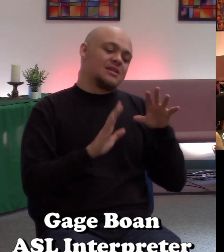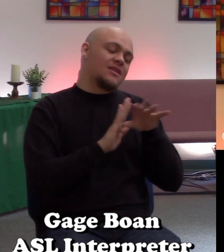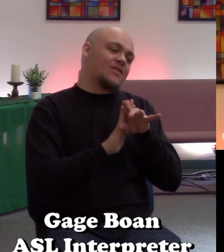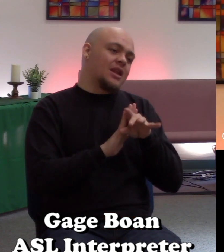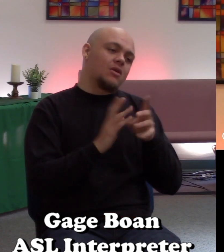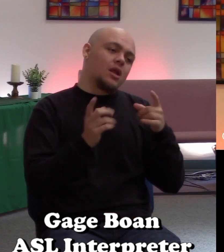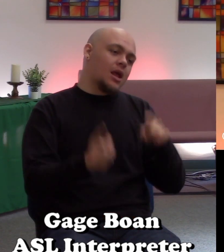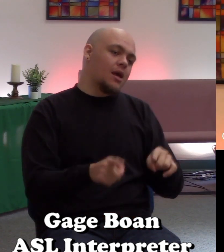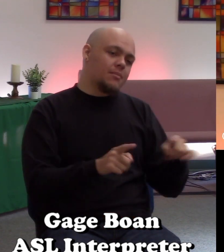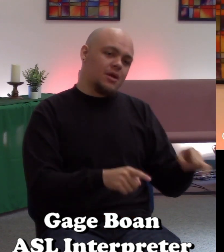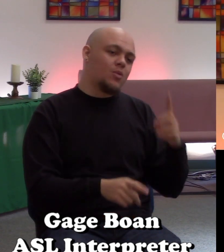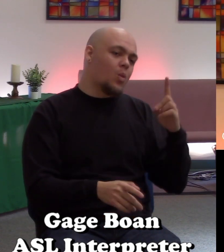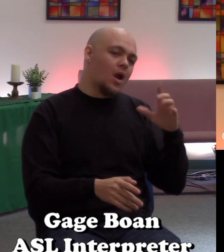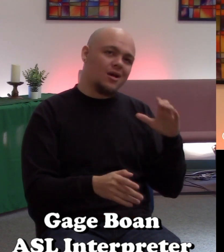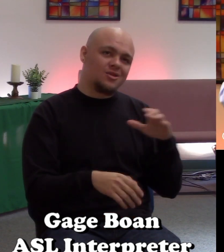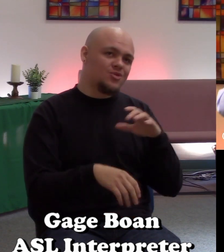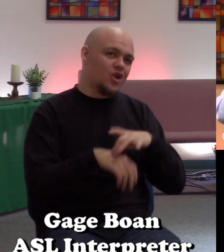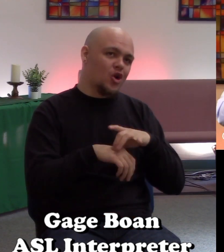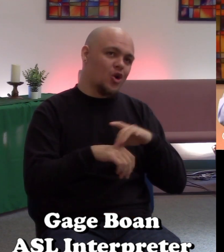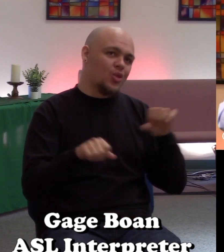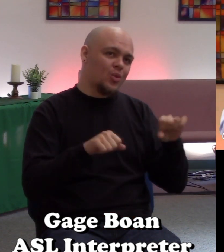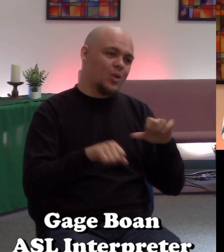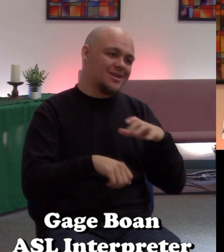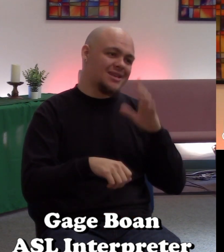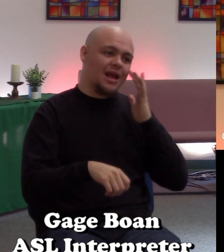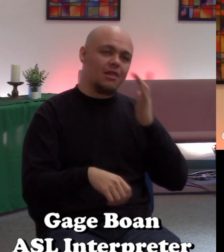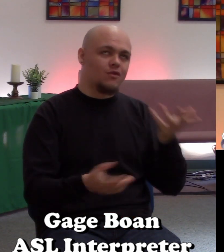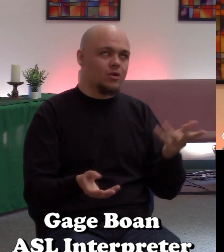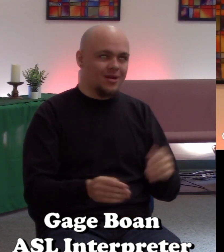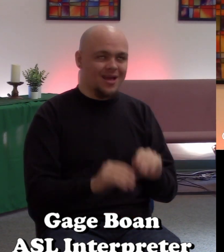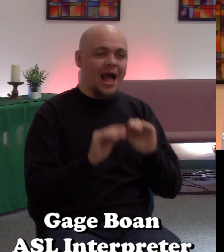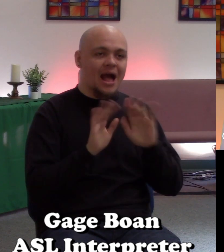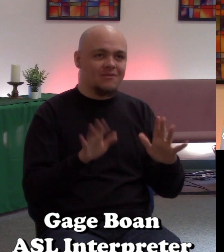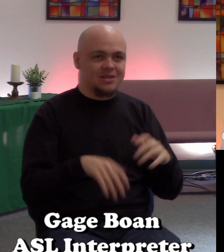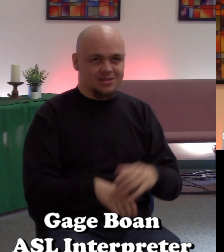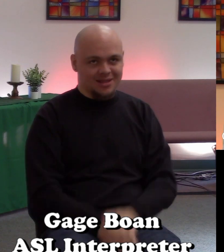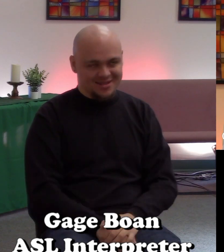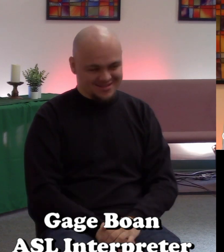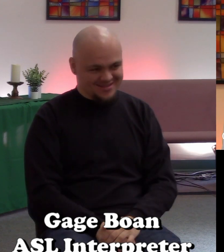Mark my word. Go ahead, write it down. Oh, this is on video, right? It's going to happen. It's going to happen.